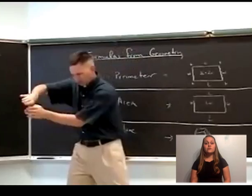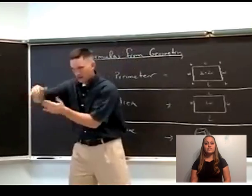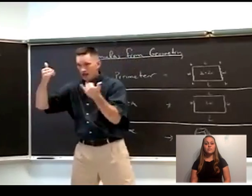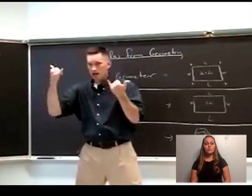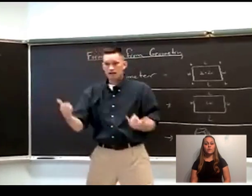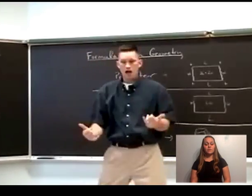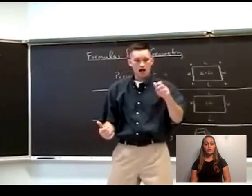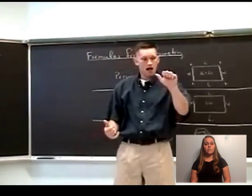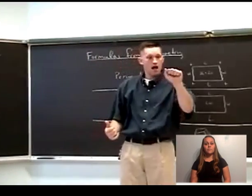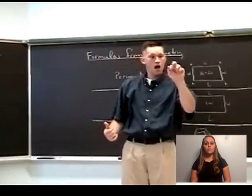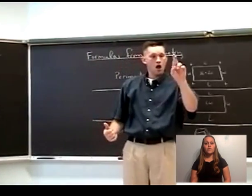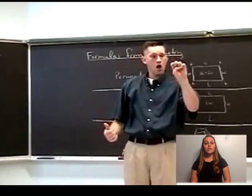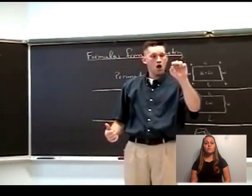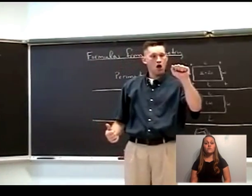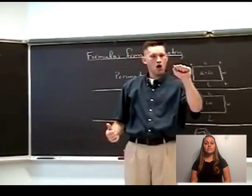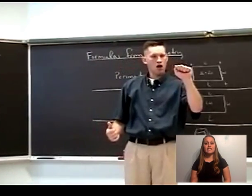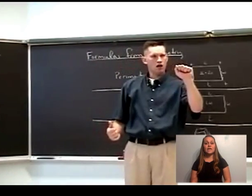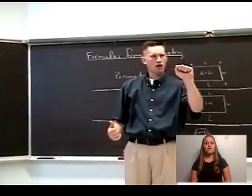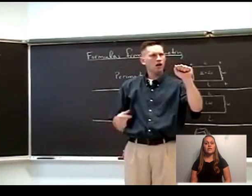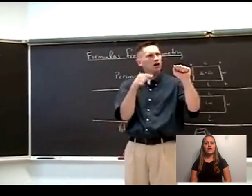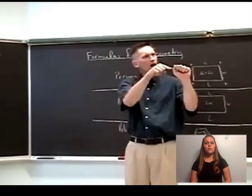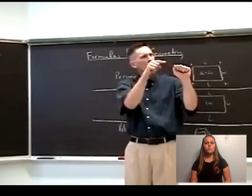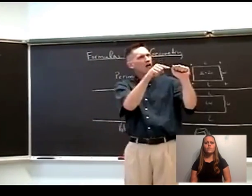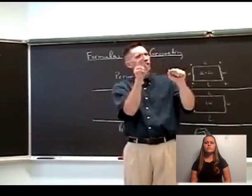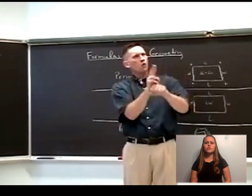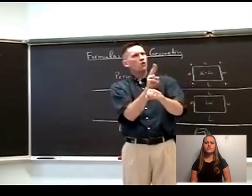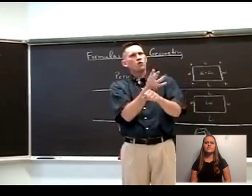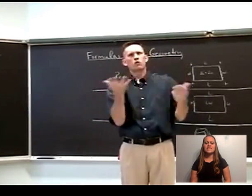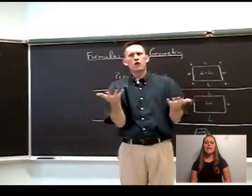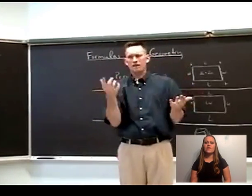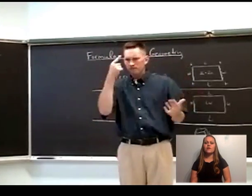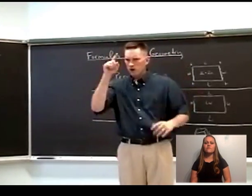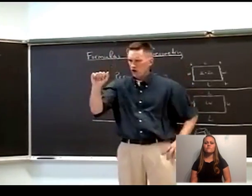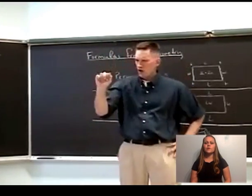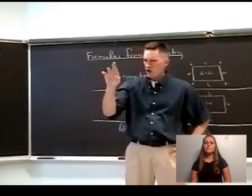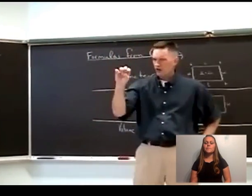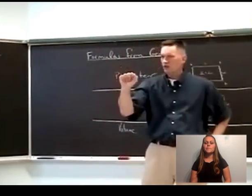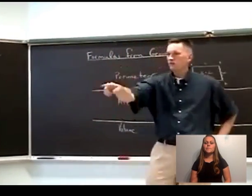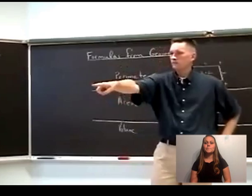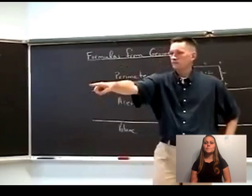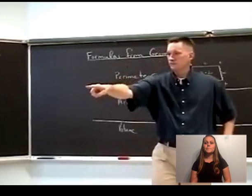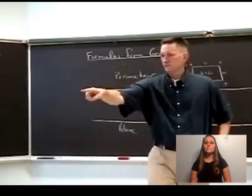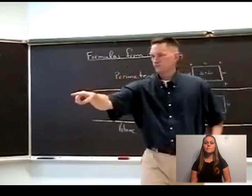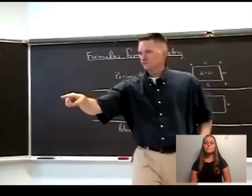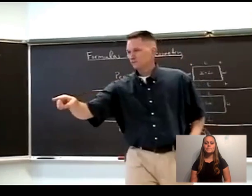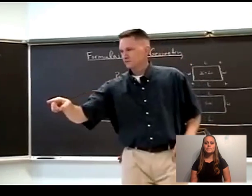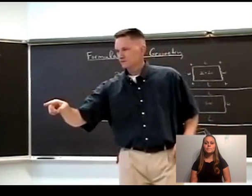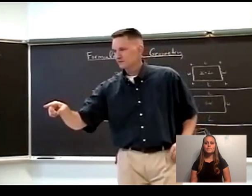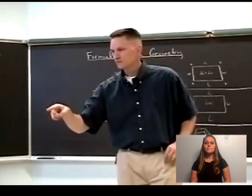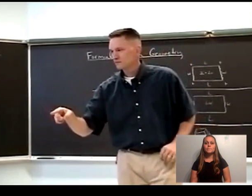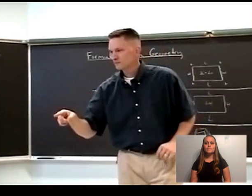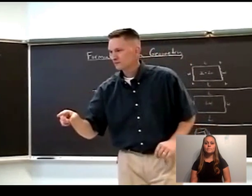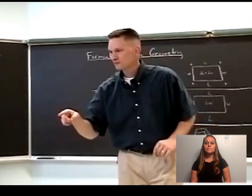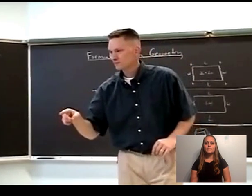Now we understand perimeter. We're going to move on to area now. What would you use the area for?